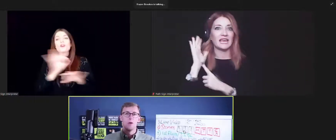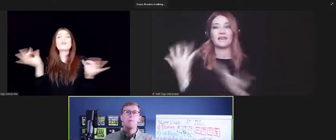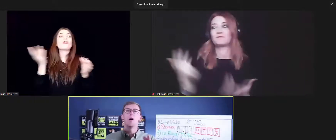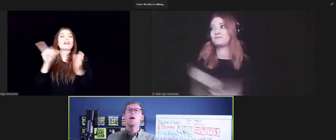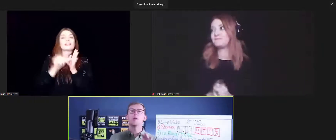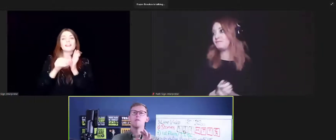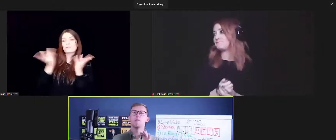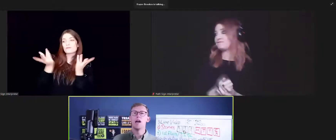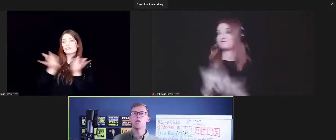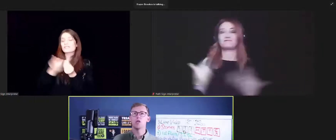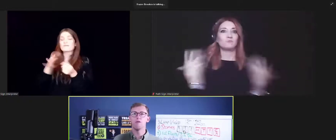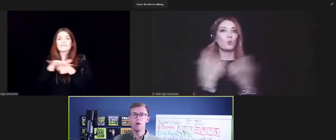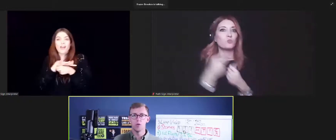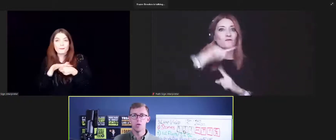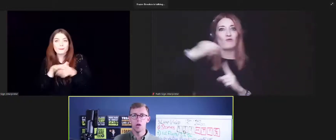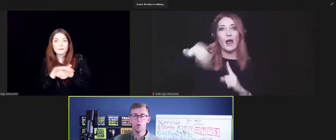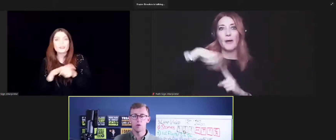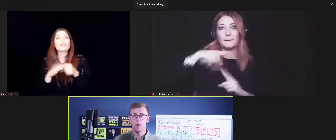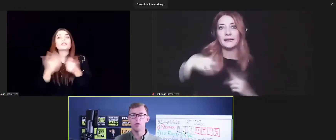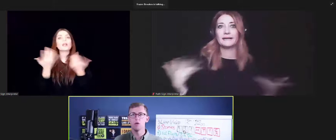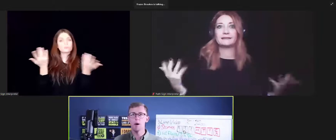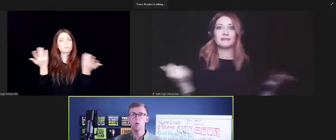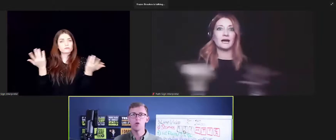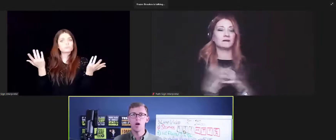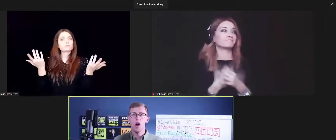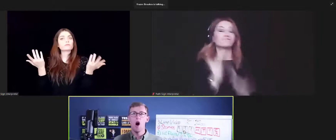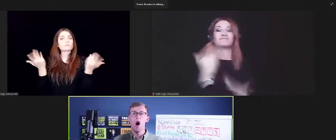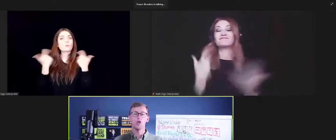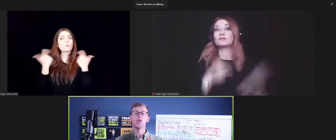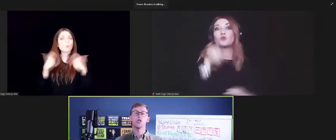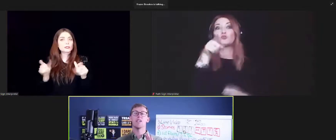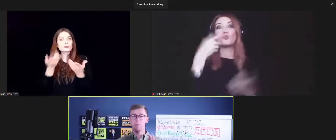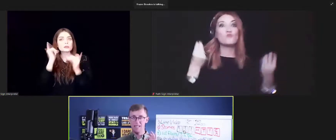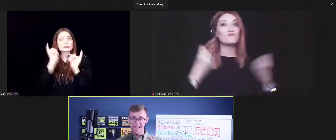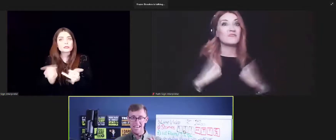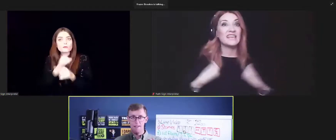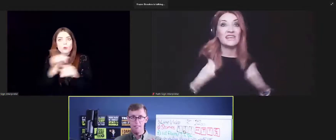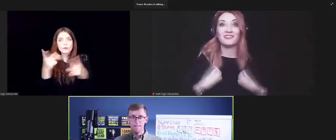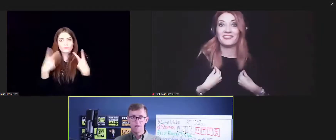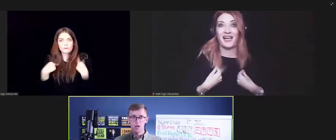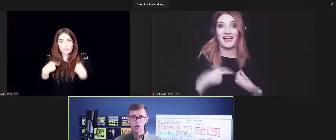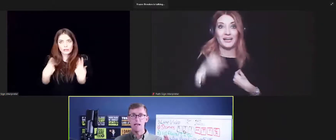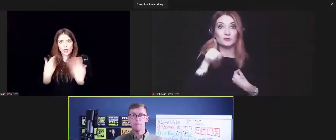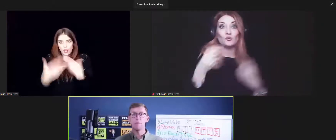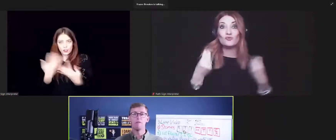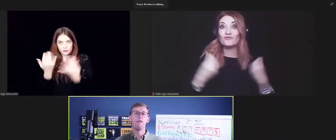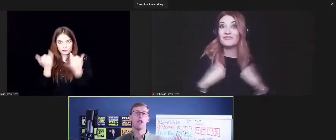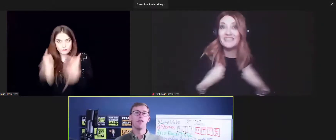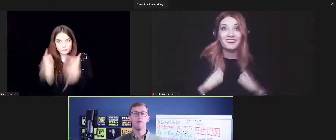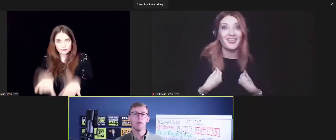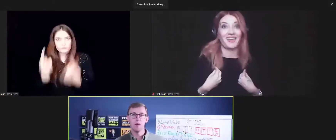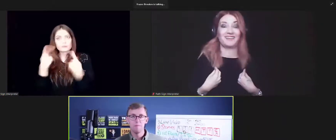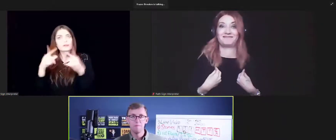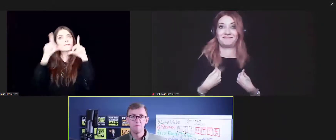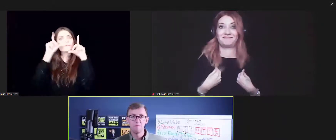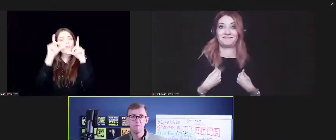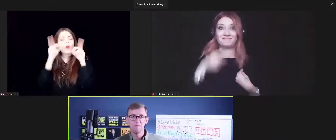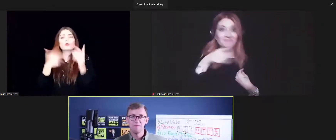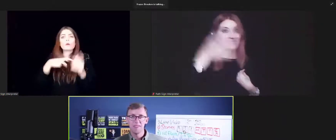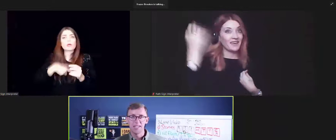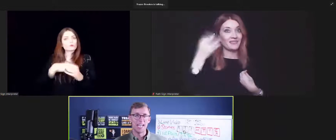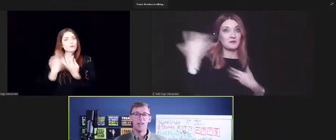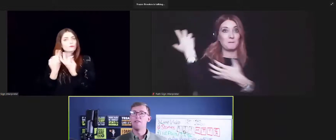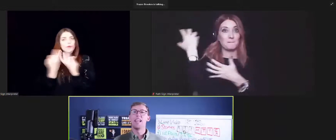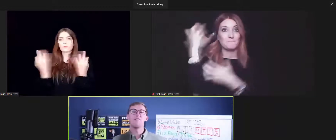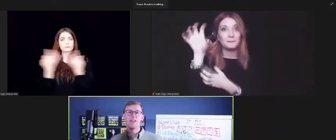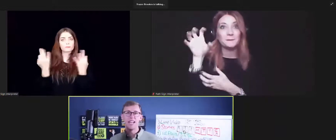The purpose of personal photos and personal posts are simply to make people fall in love with you because they